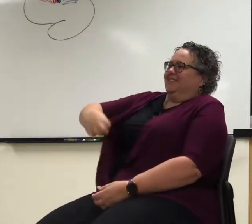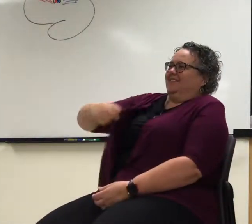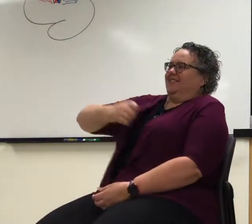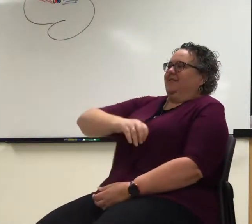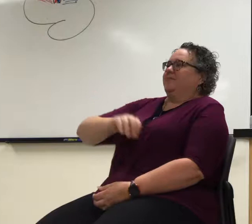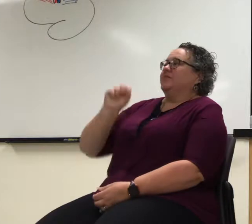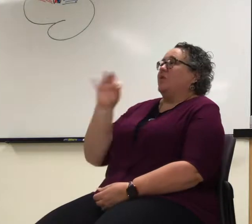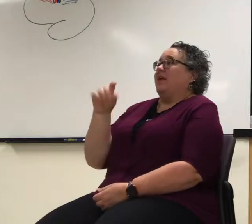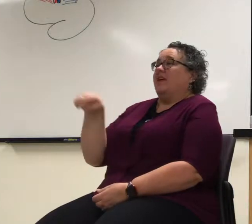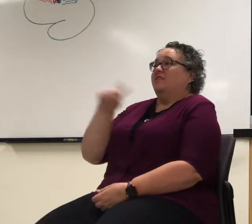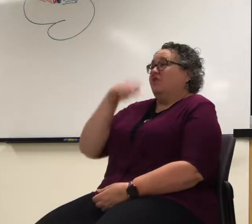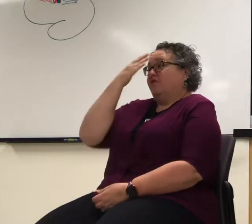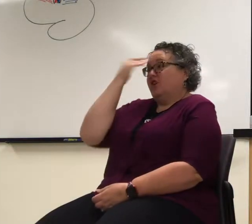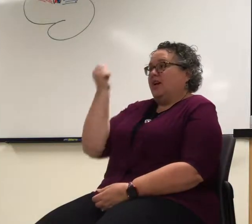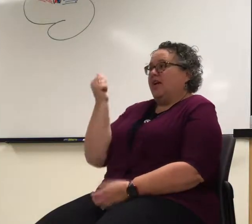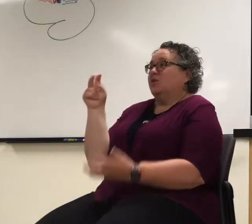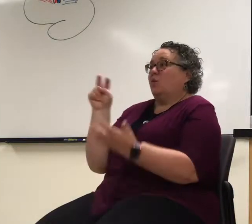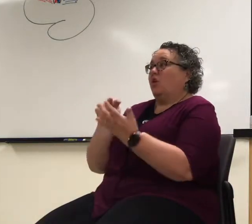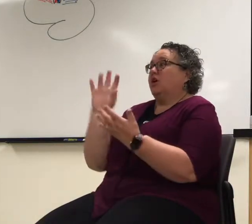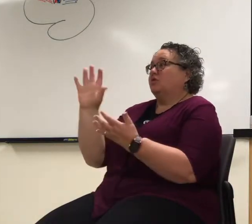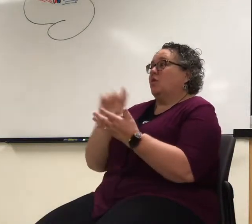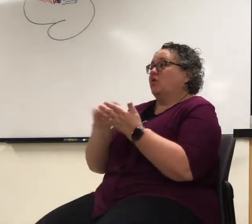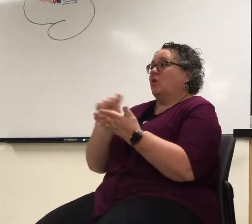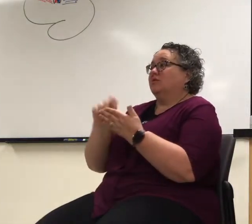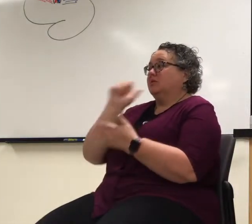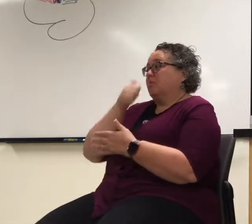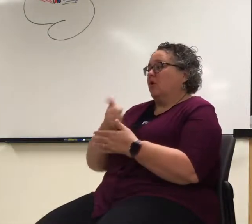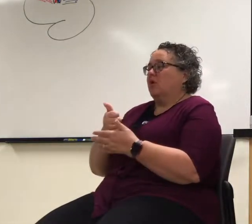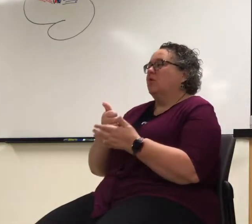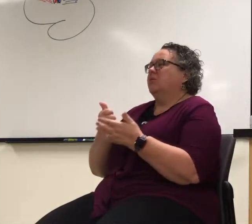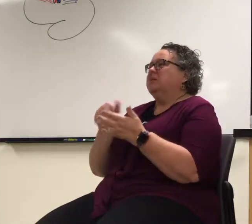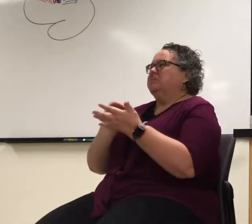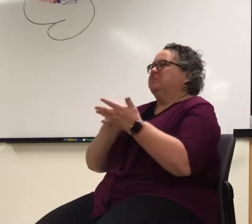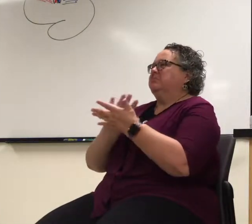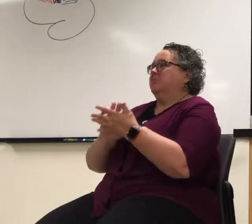So in case you forget when you look at your notes tomorrow or something, 1 is,